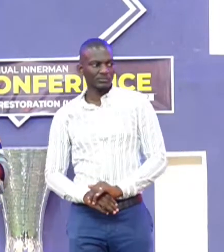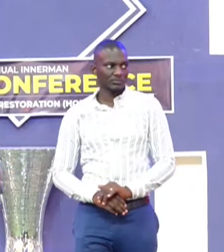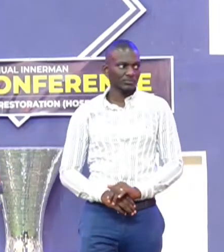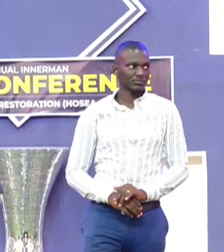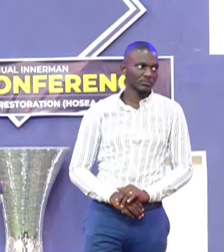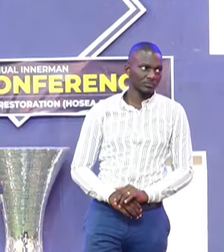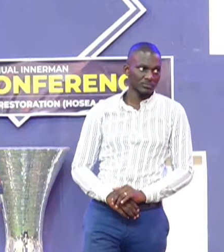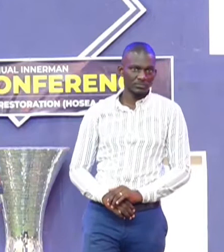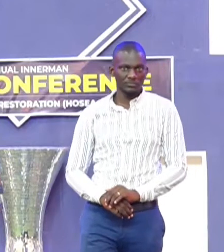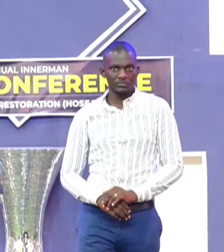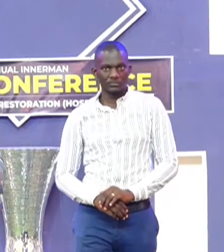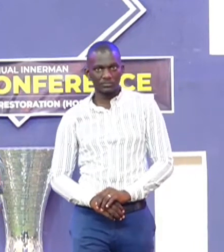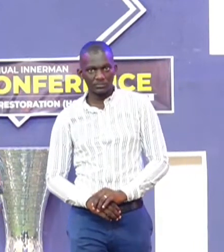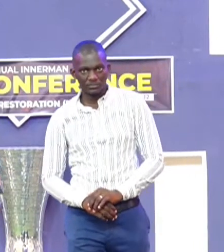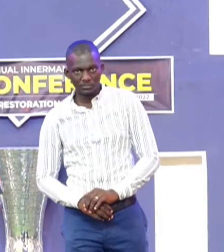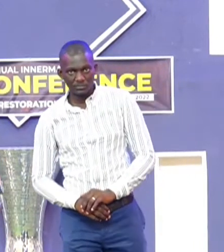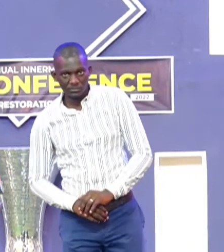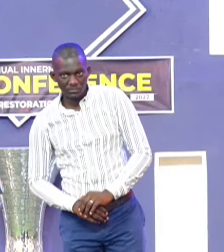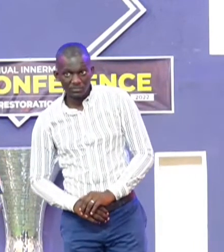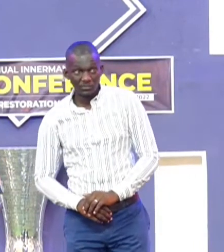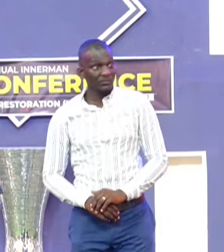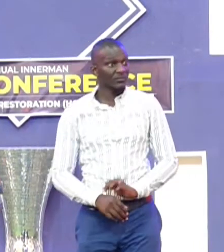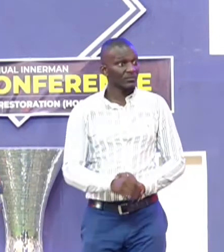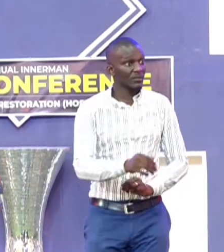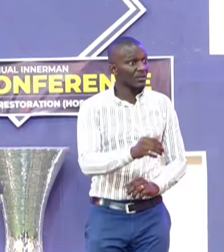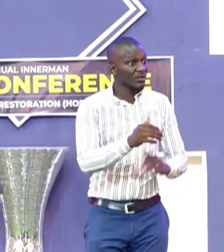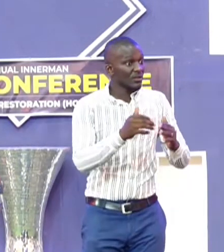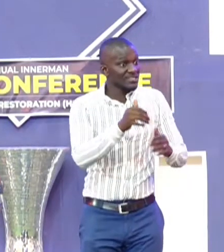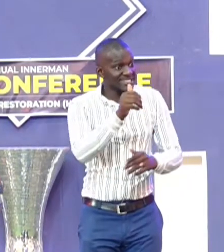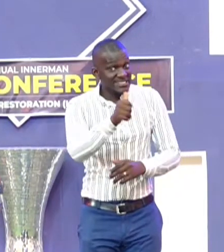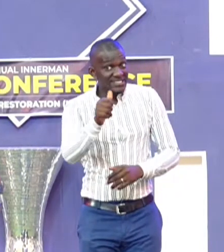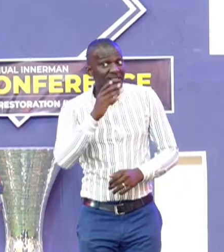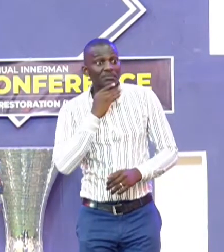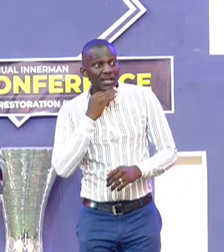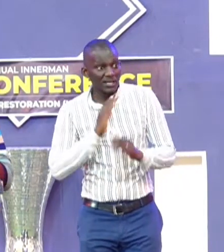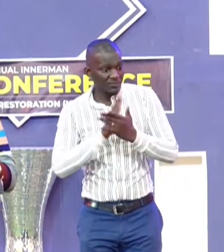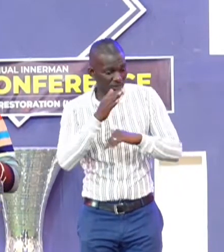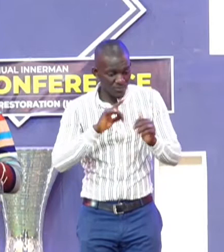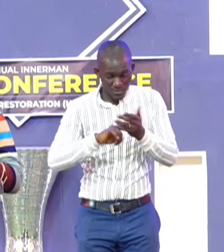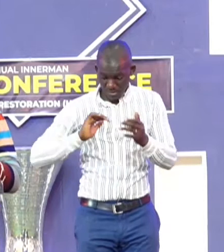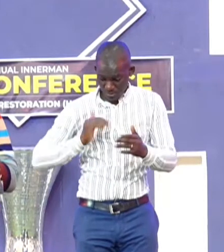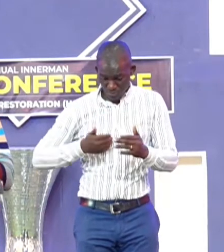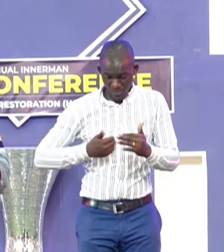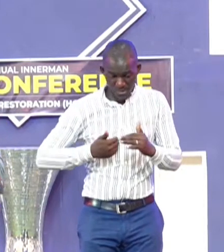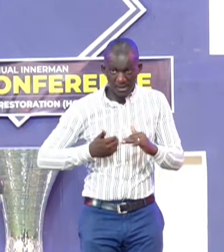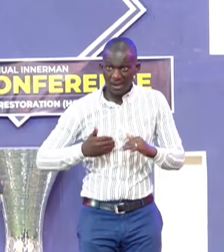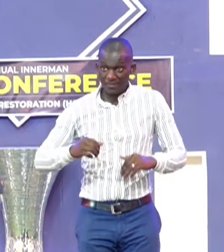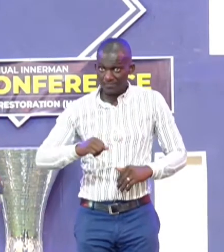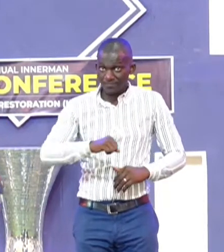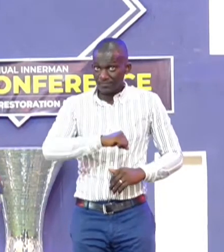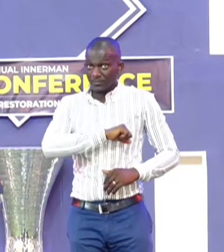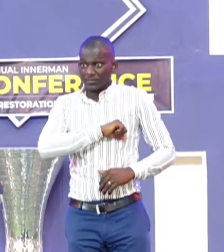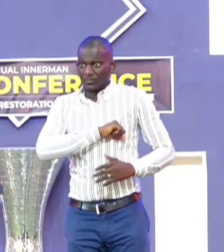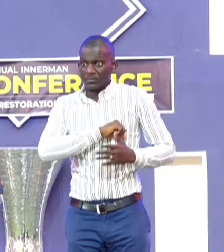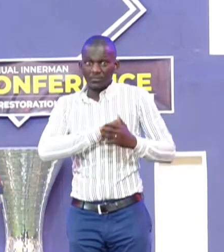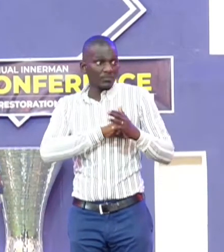your sons' sons. Buli musajja bwafuna omukazi n'awasa. Whenever a man gets a wife to marry,